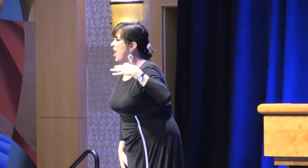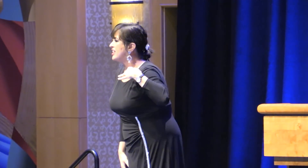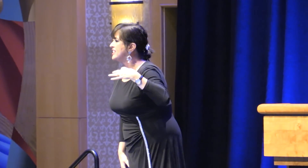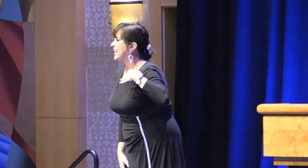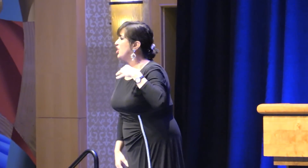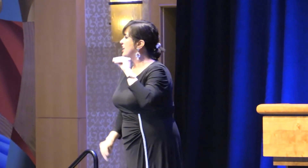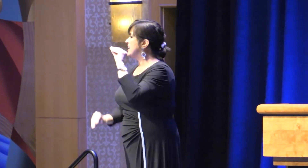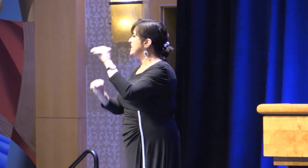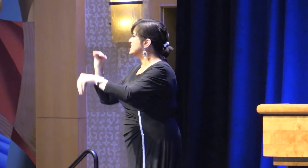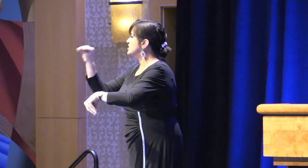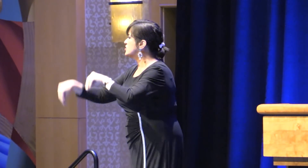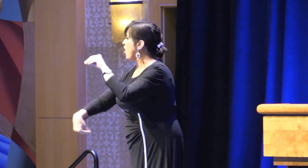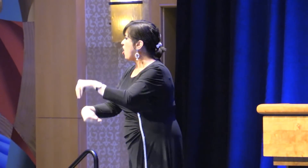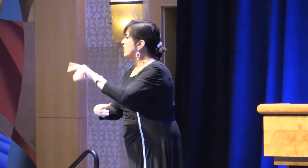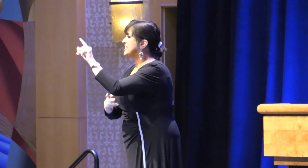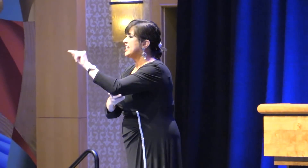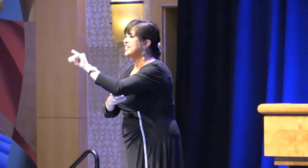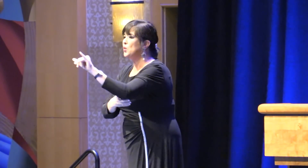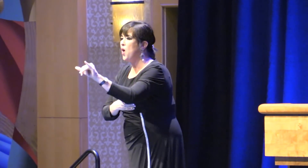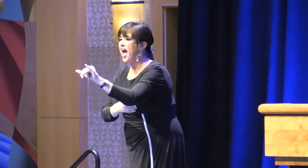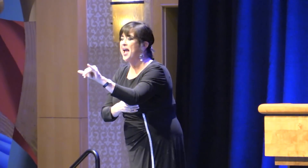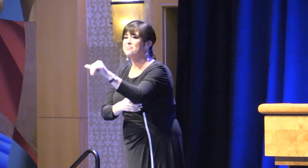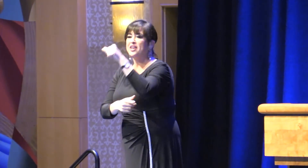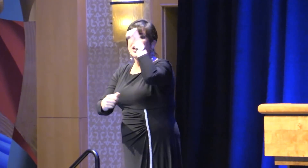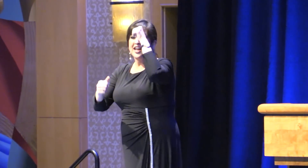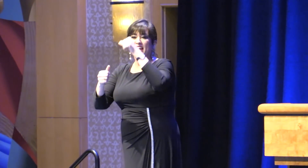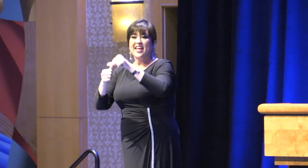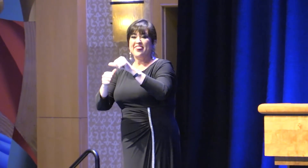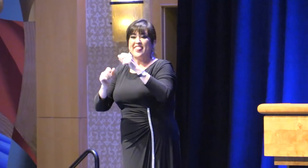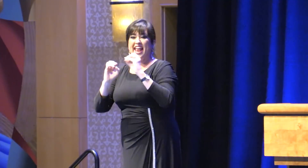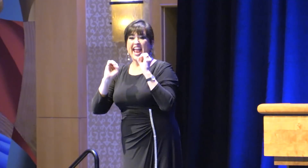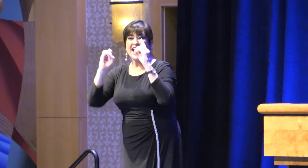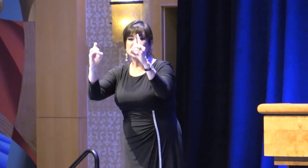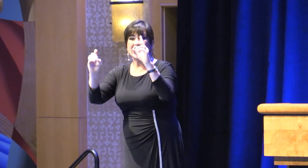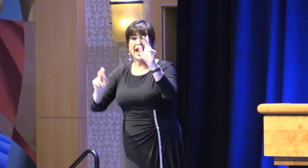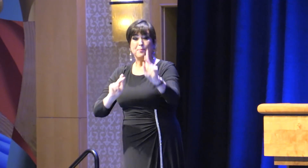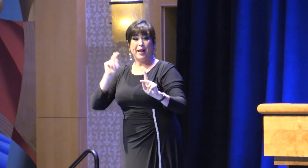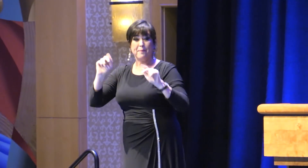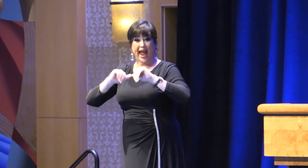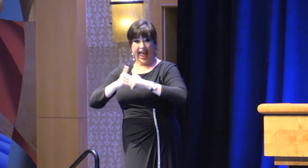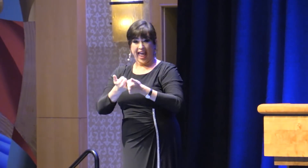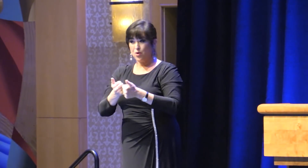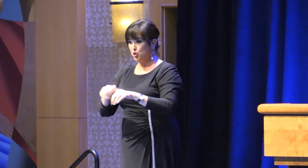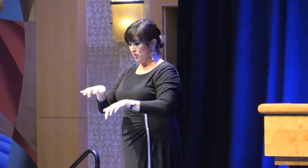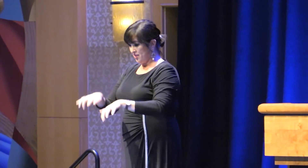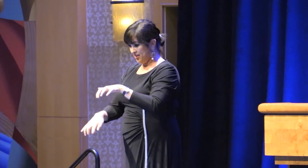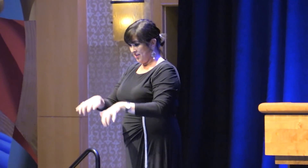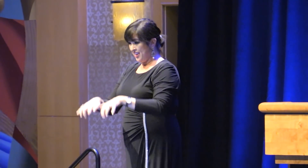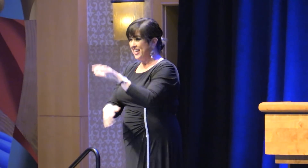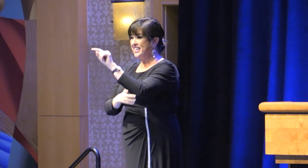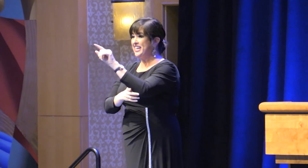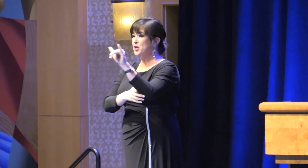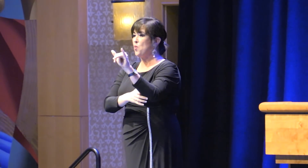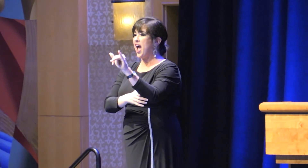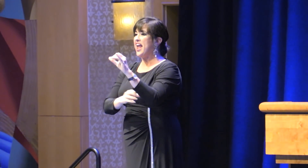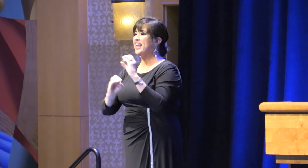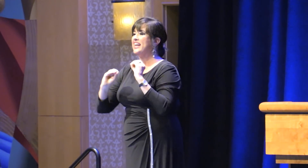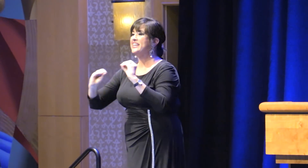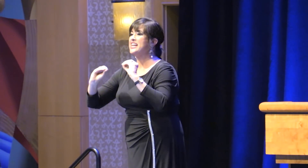TDI agents did volunteer work by installing TTYs. They also educated people on how to use